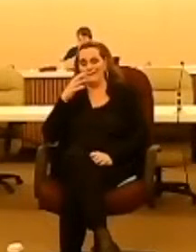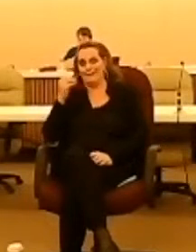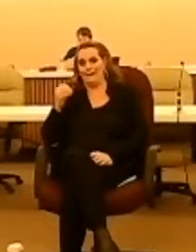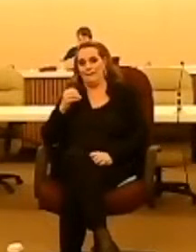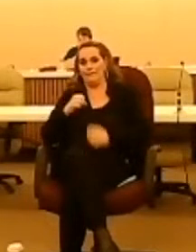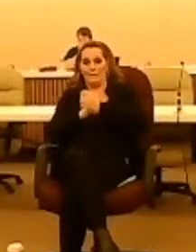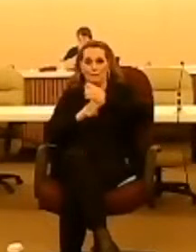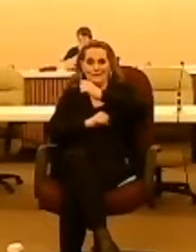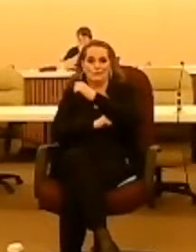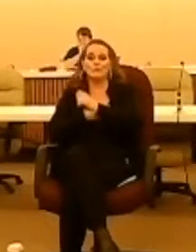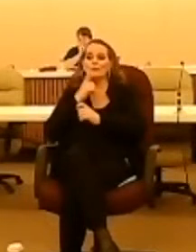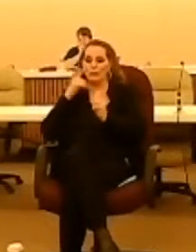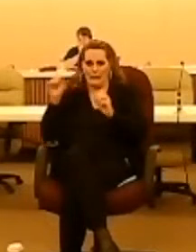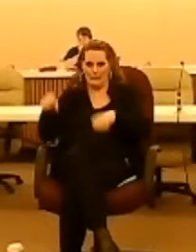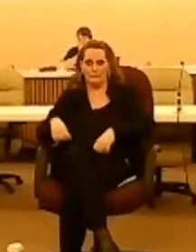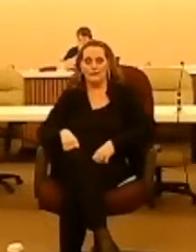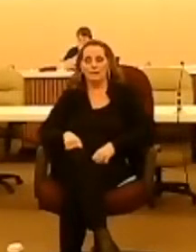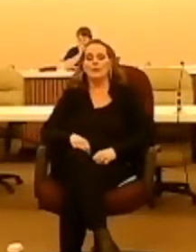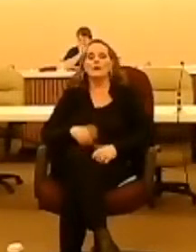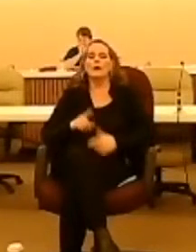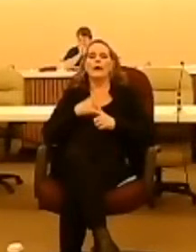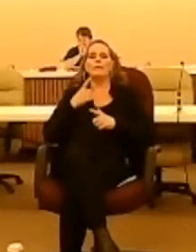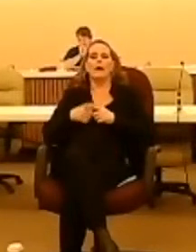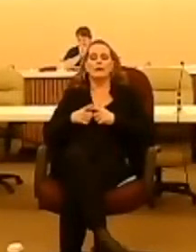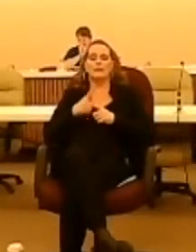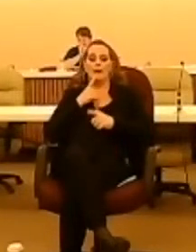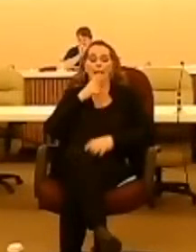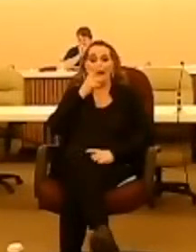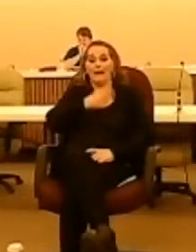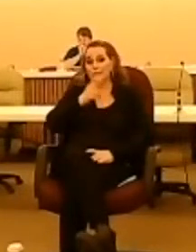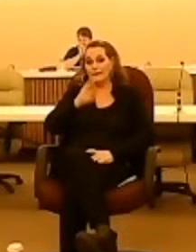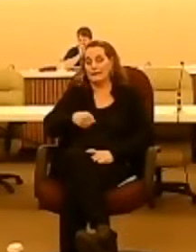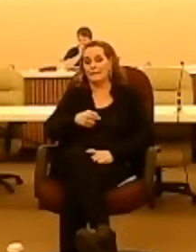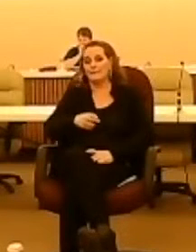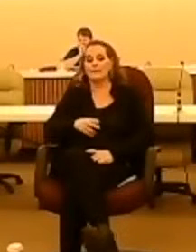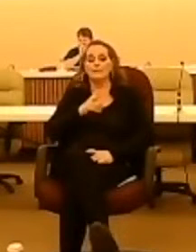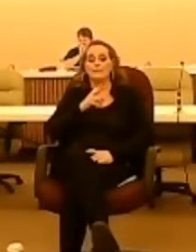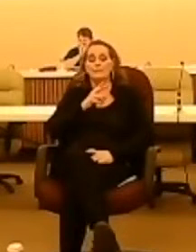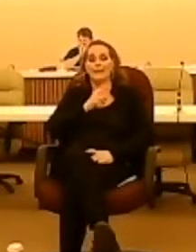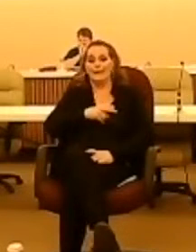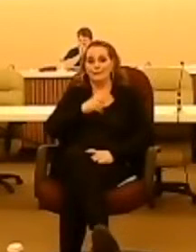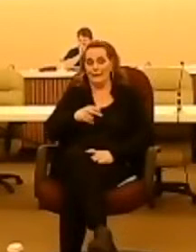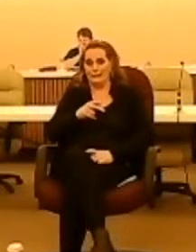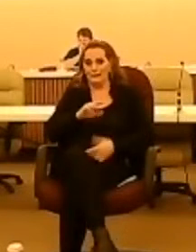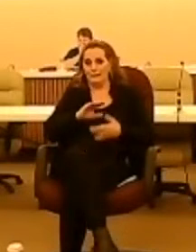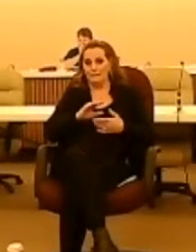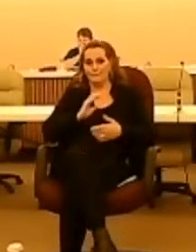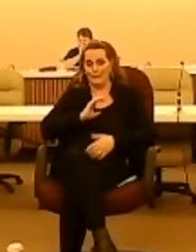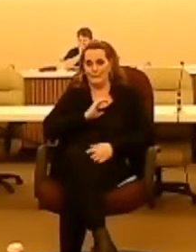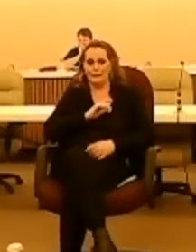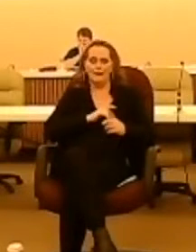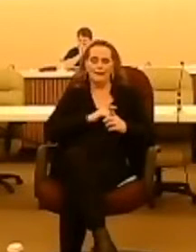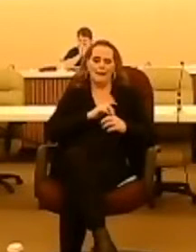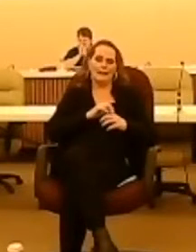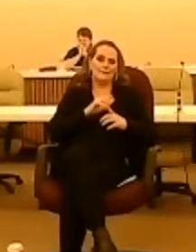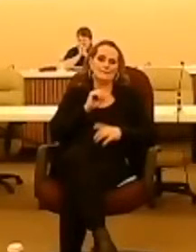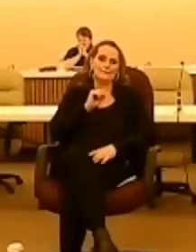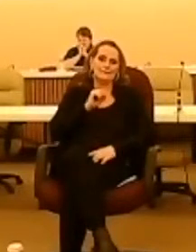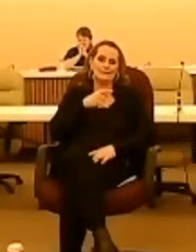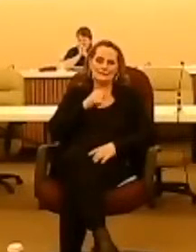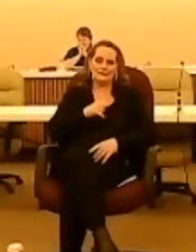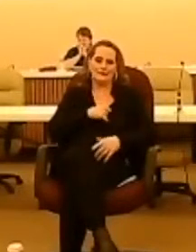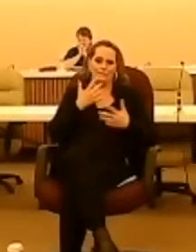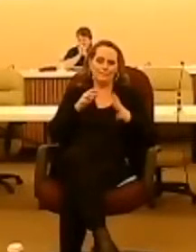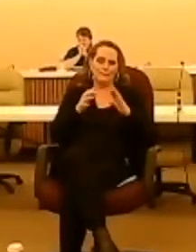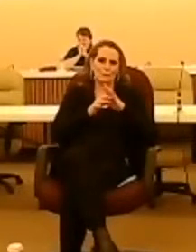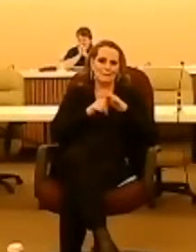that. And then on the Henrietta Historical Site Committee, and Steve mentioned this tonight, they